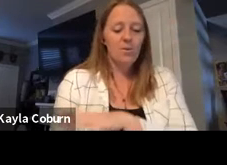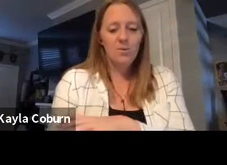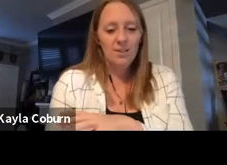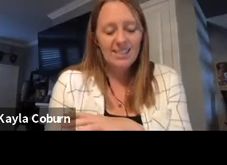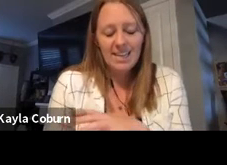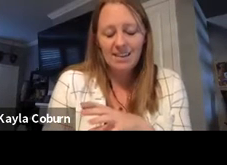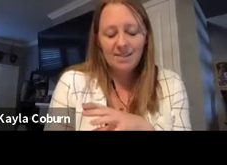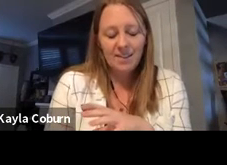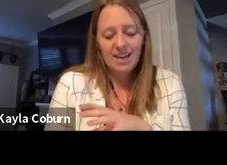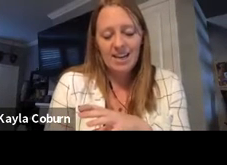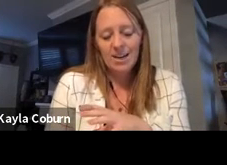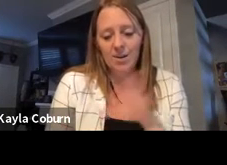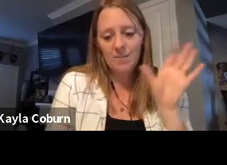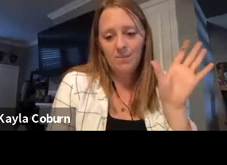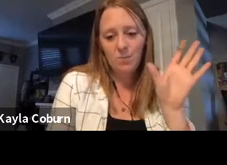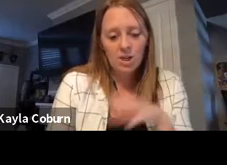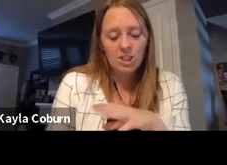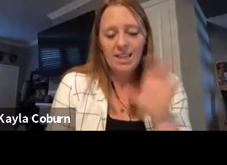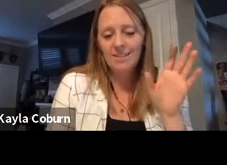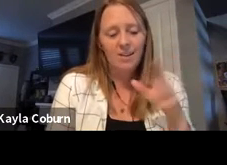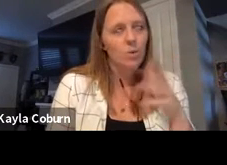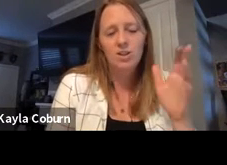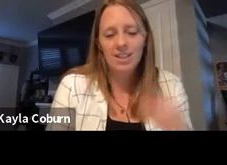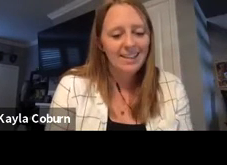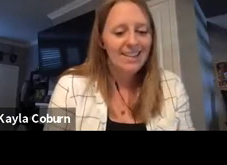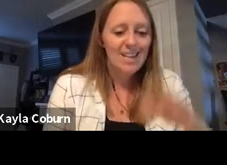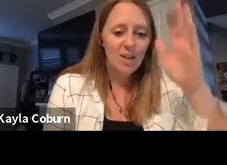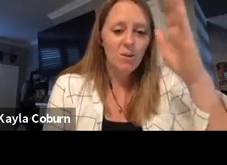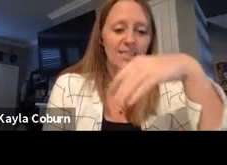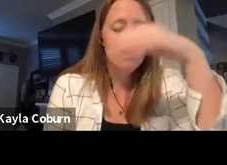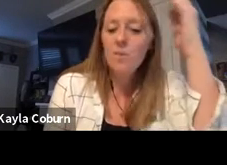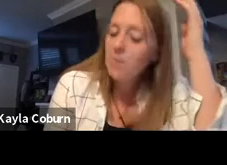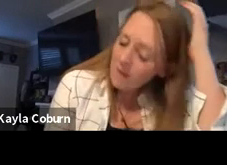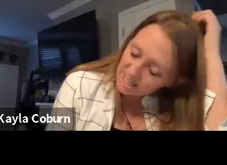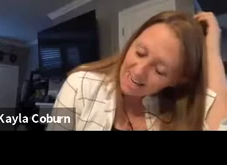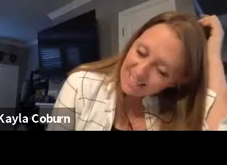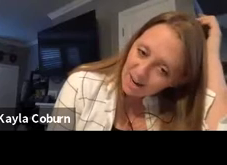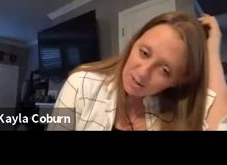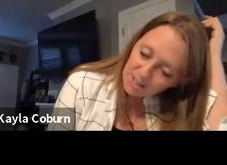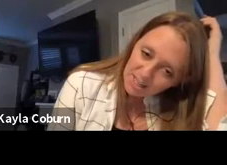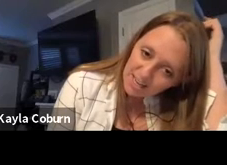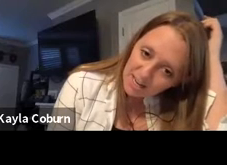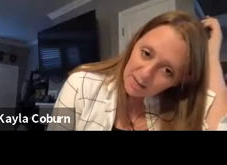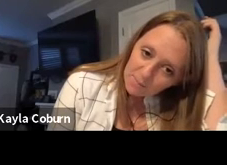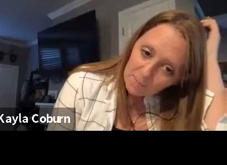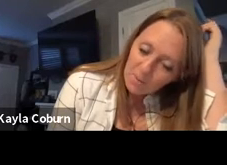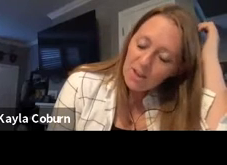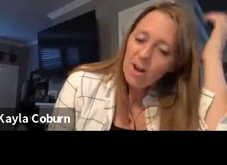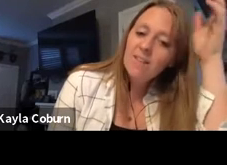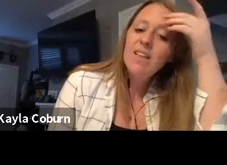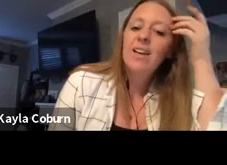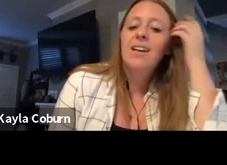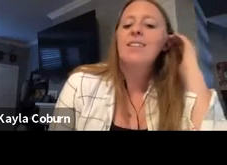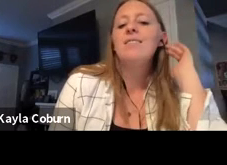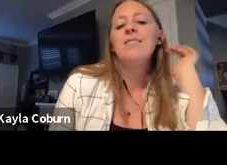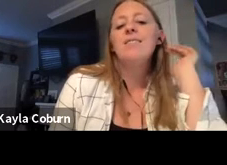you will receive a worksheet. You'll receive a 1-page handout with all